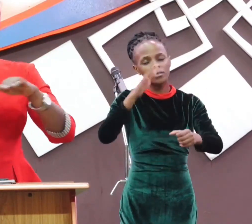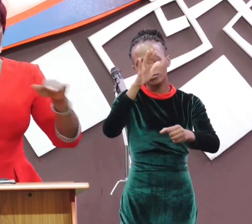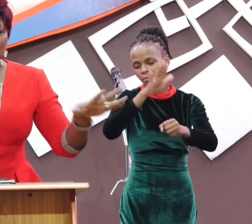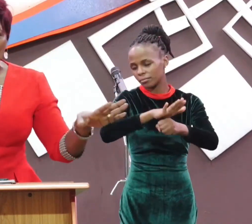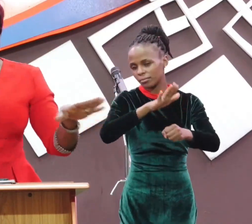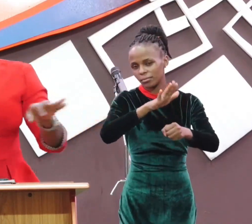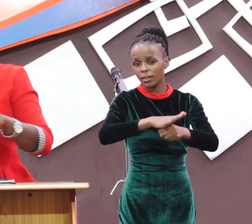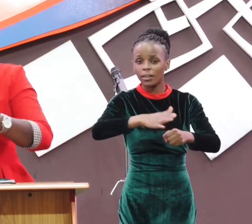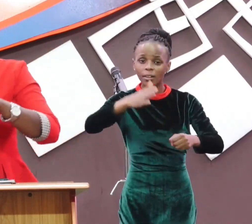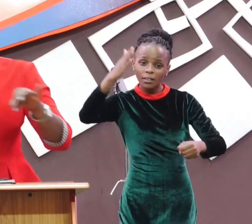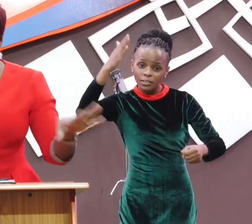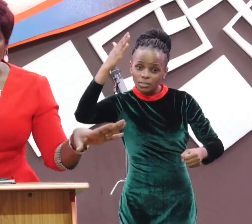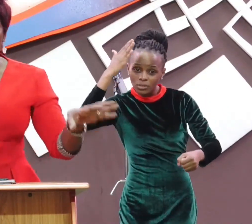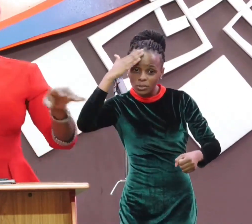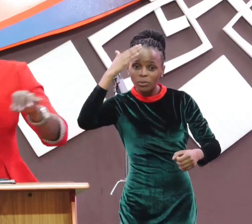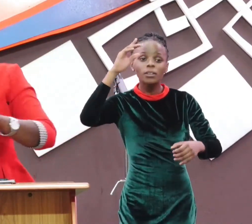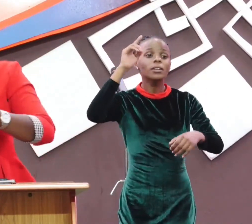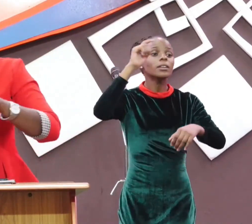This